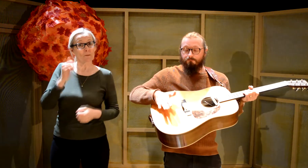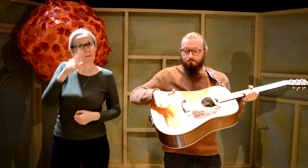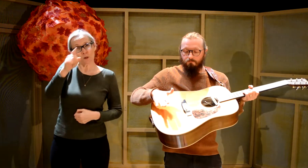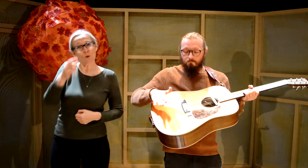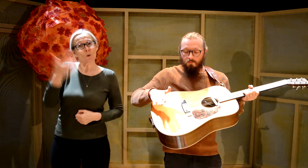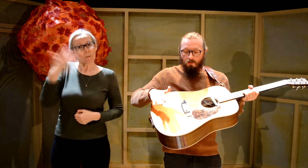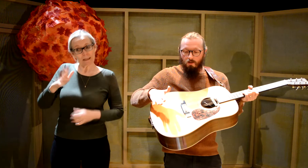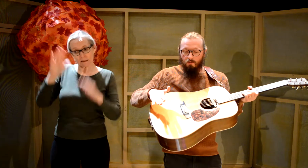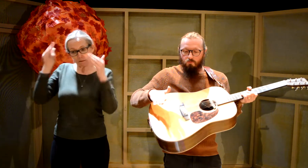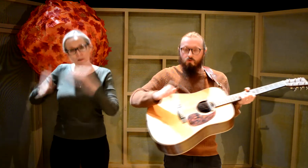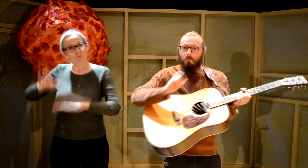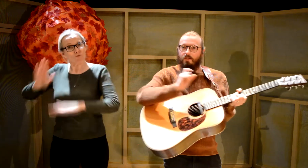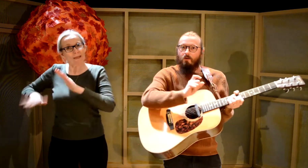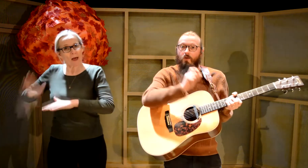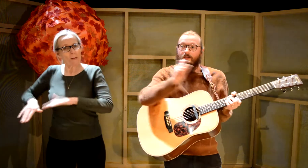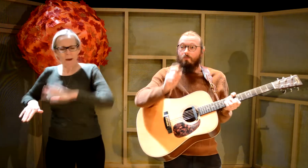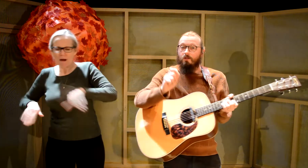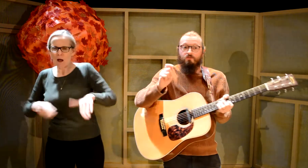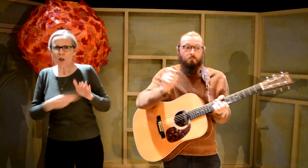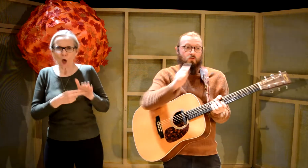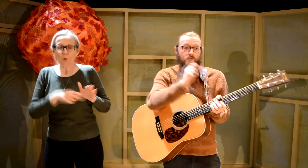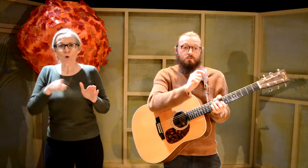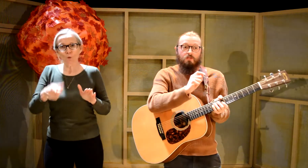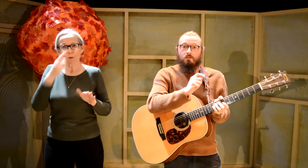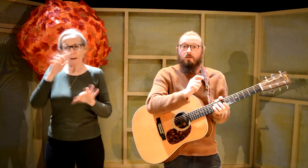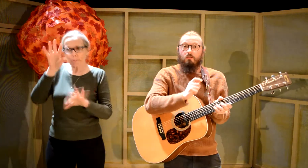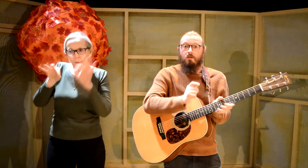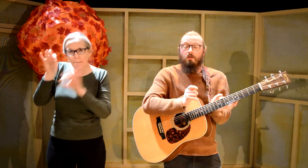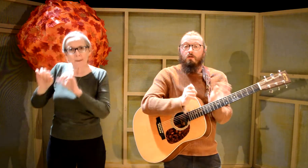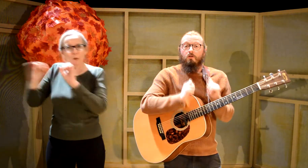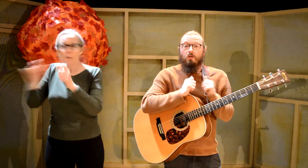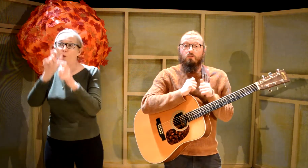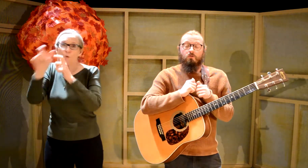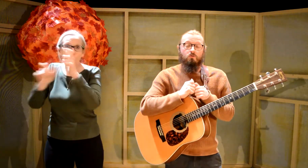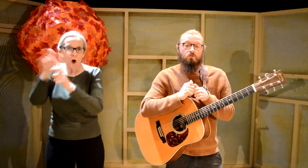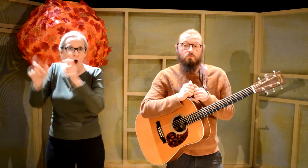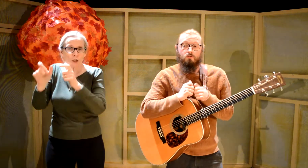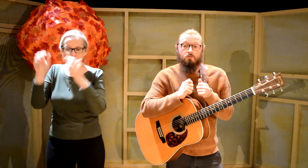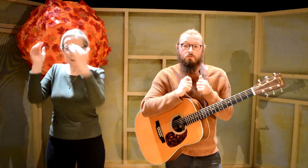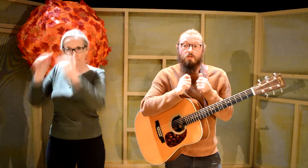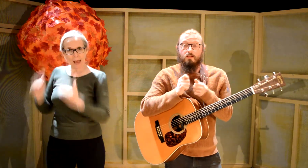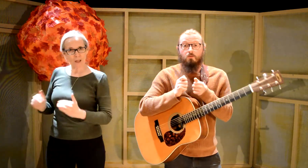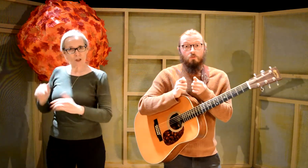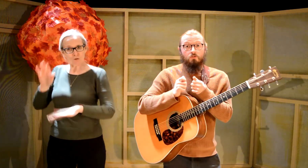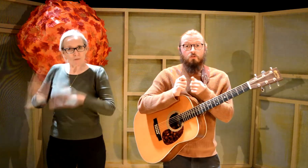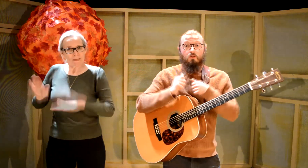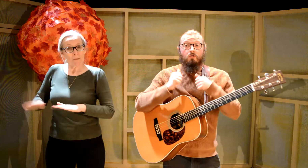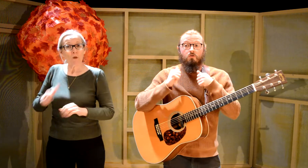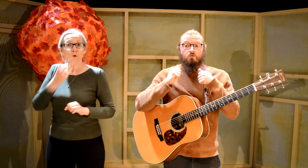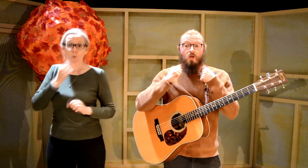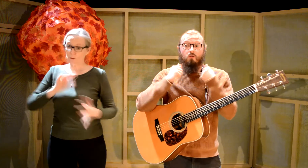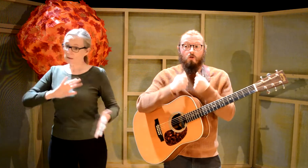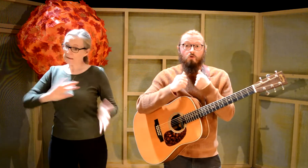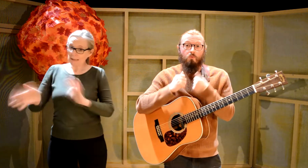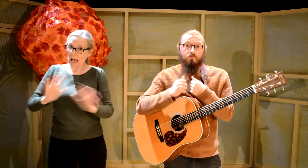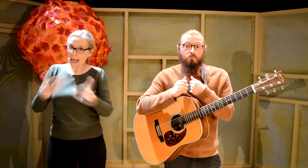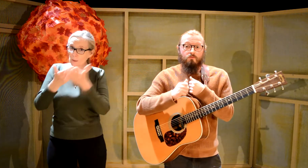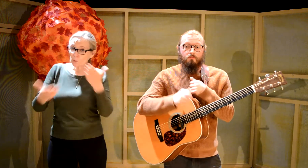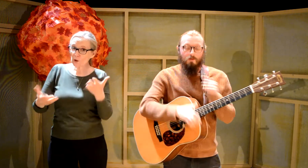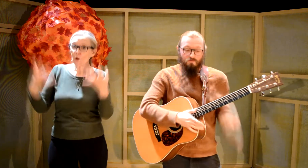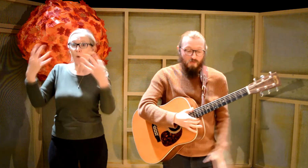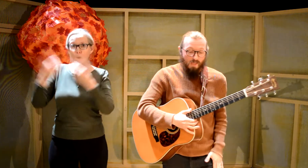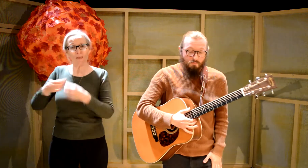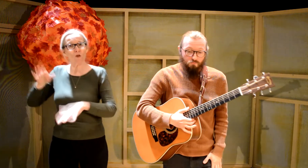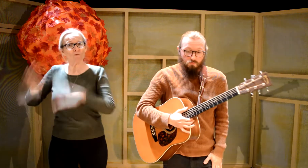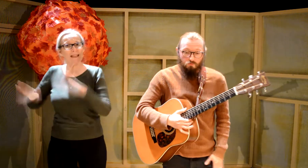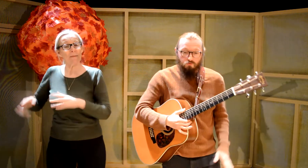percussion, you can pick out any words from your list that you like, and you can use sign language along with your rhythm.